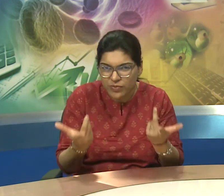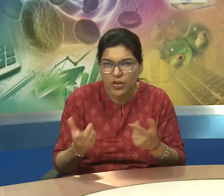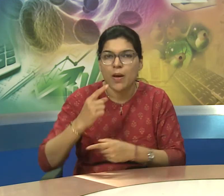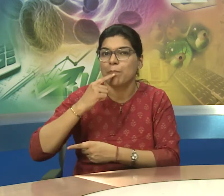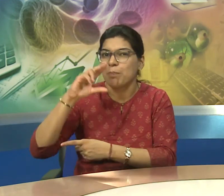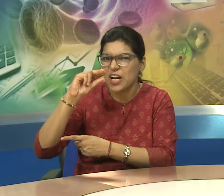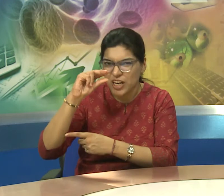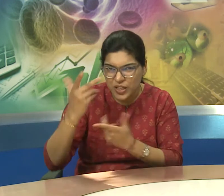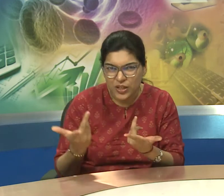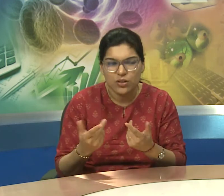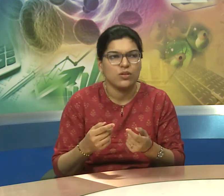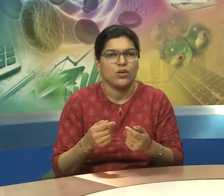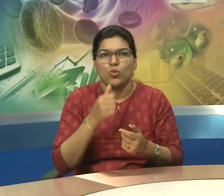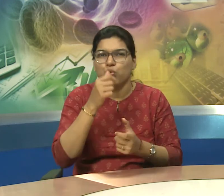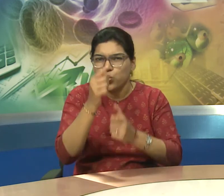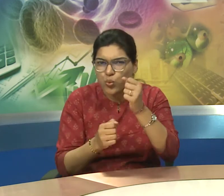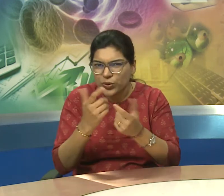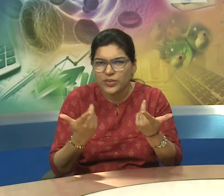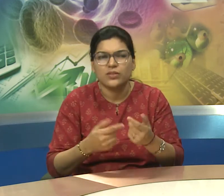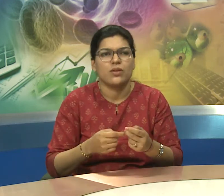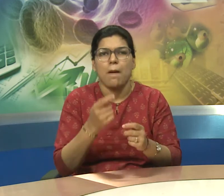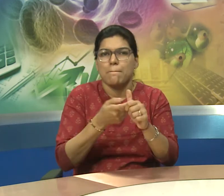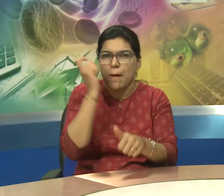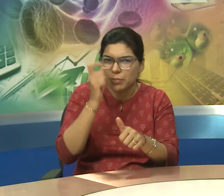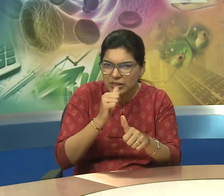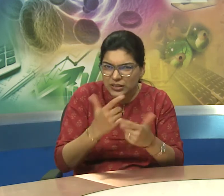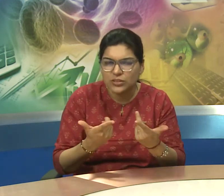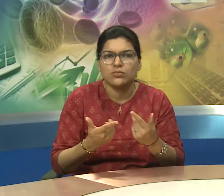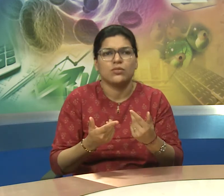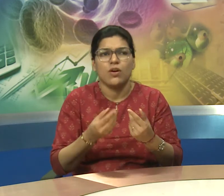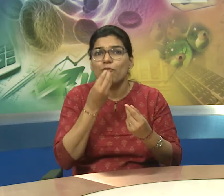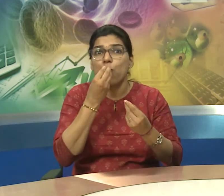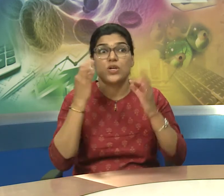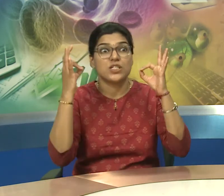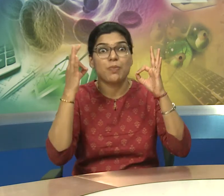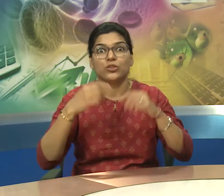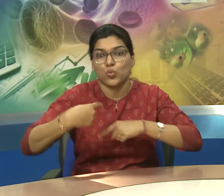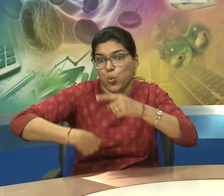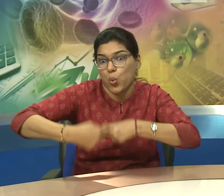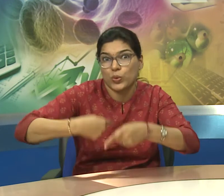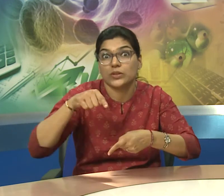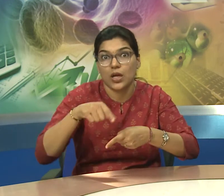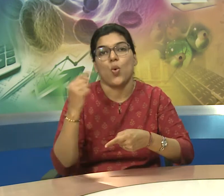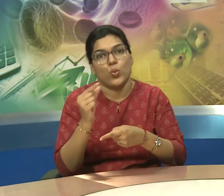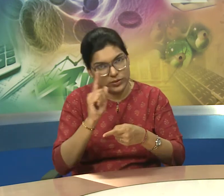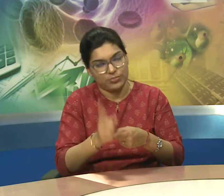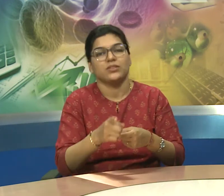related to food get perished easily, such as milk, fruit, vegetable,